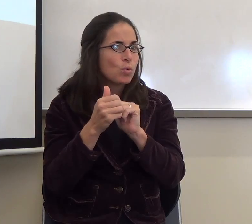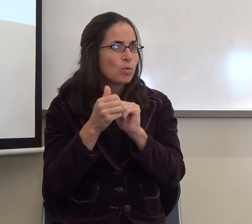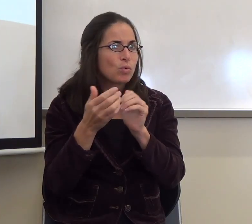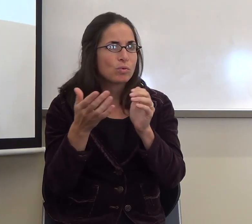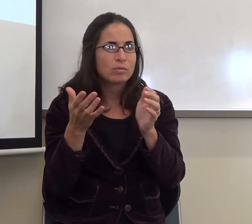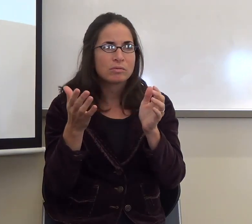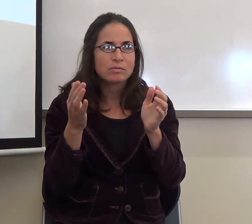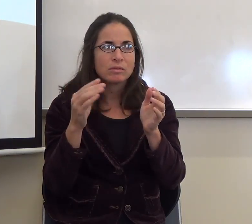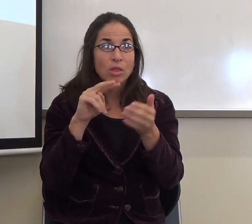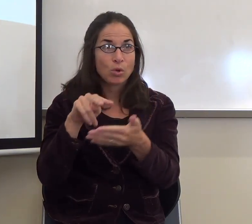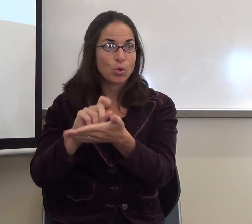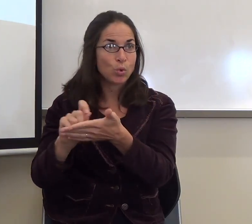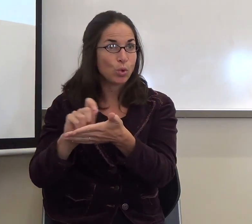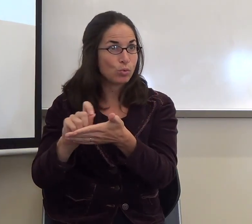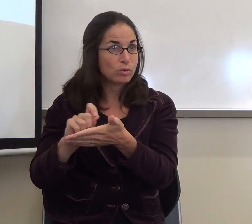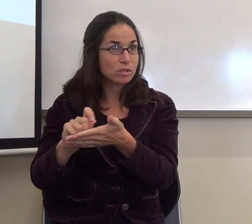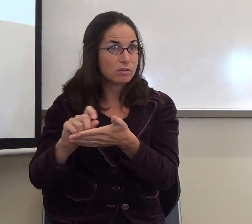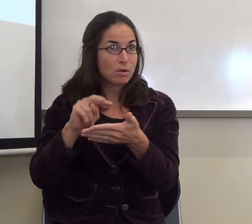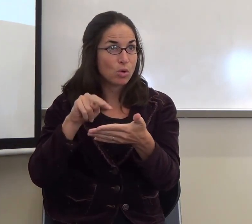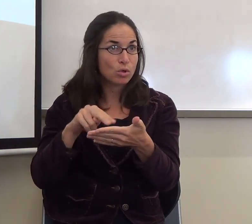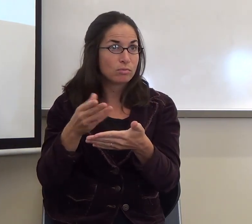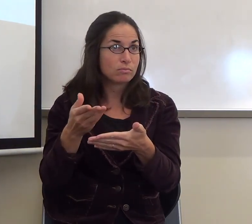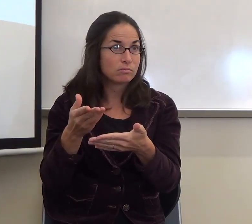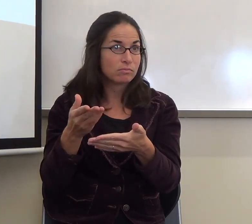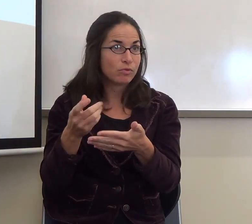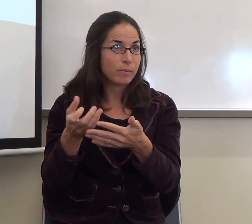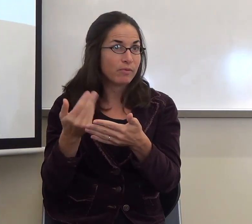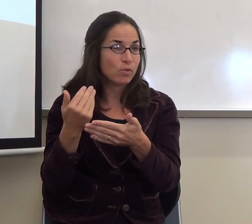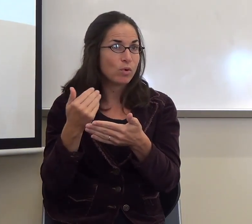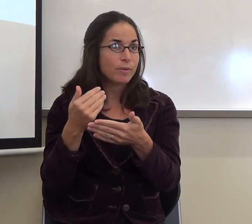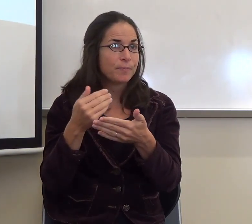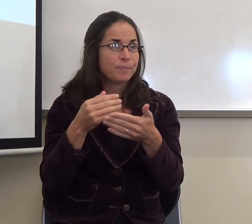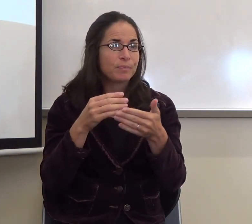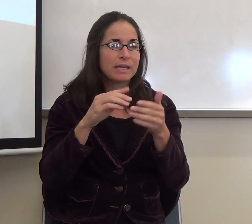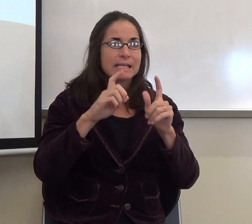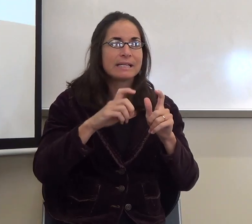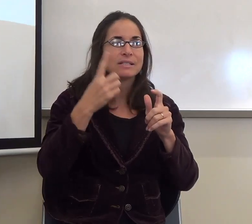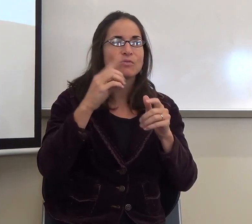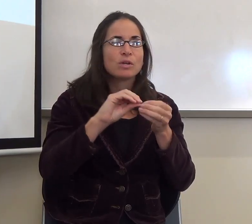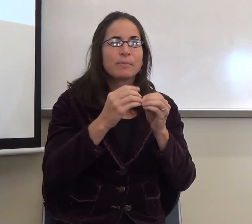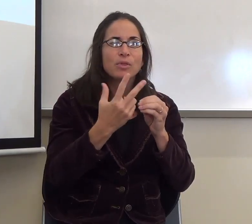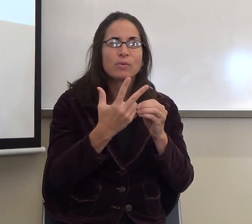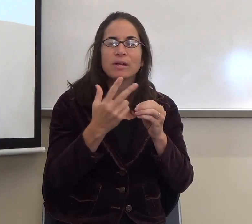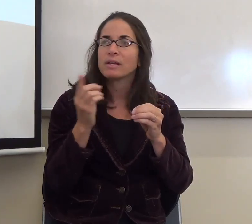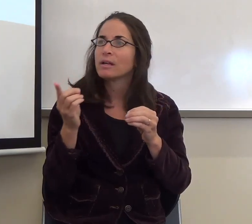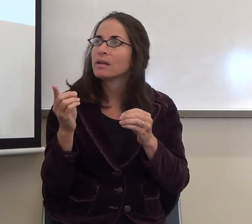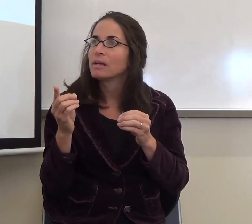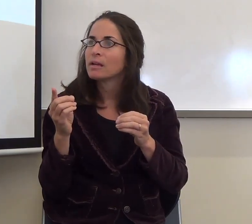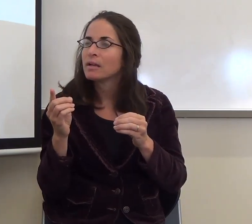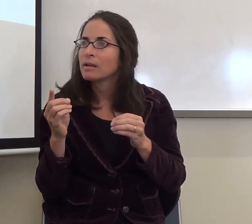Nobody's looking at your notes? What's the test for number 3? The main idea in your own words.